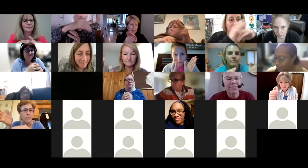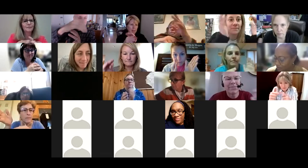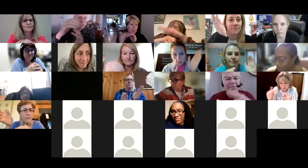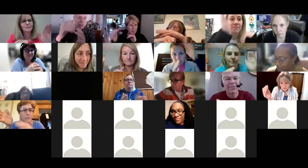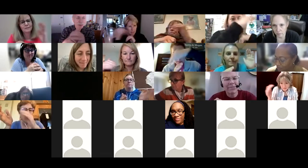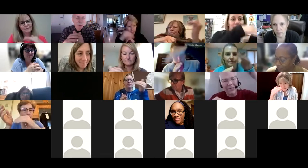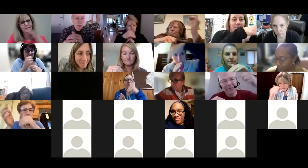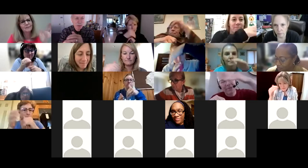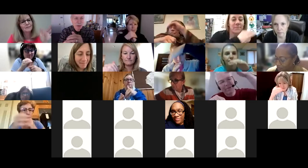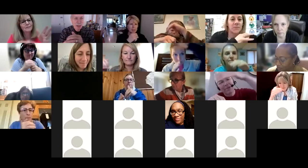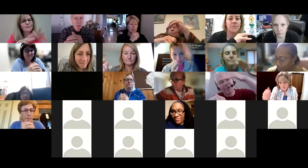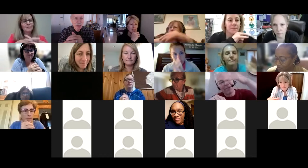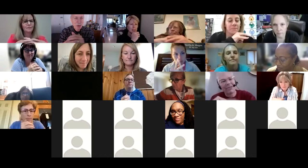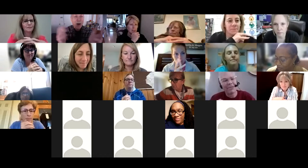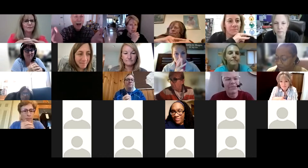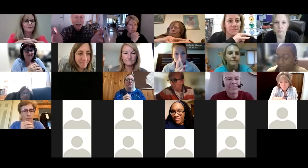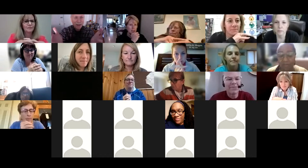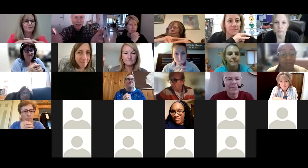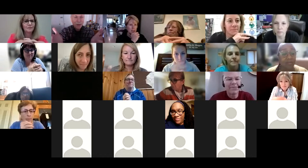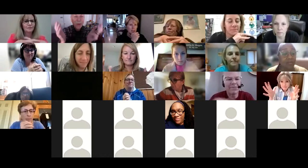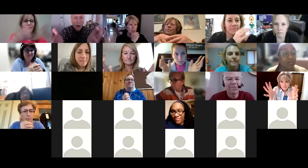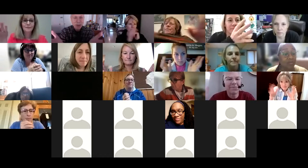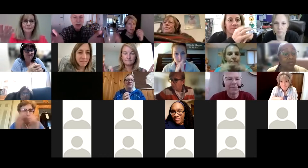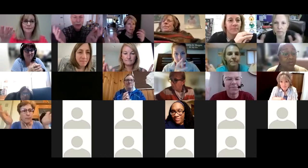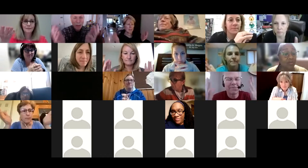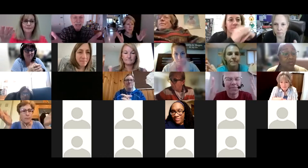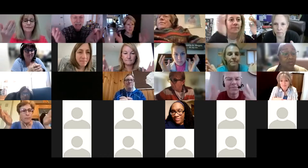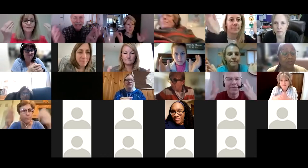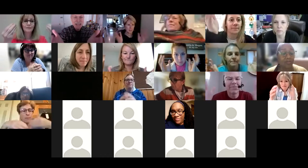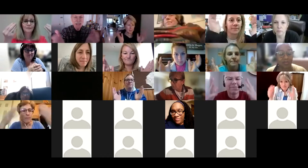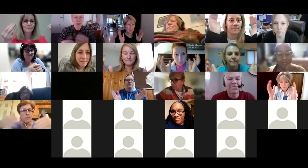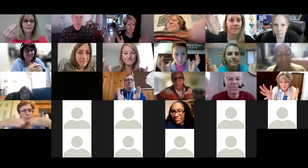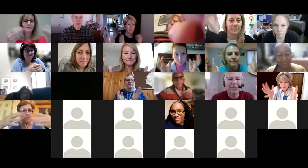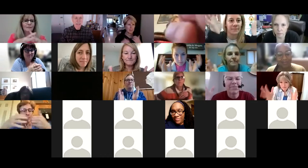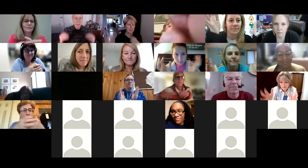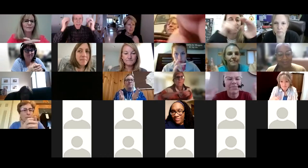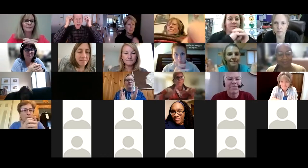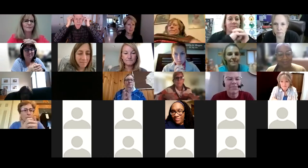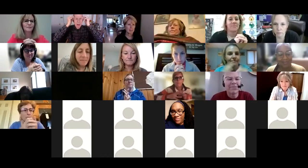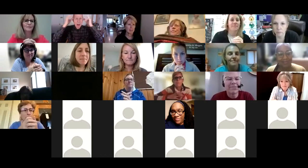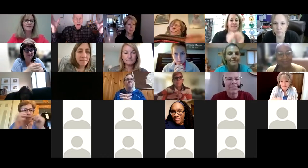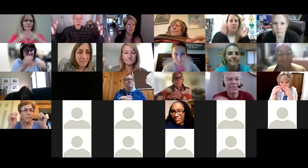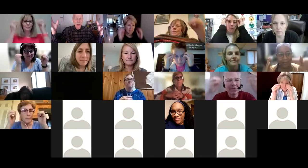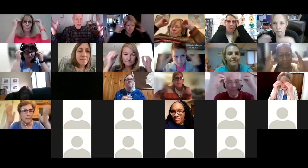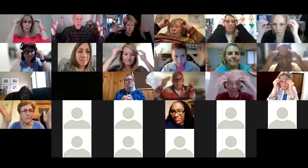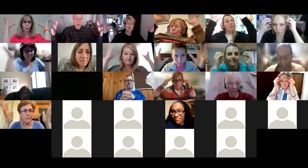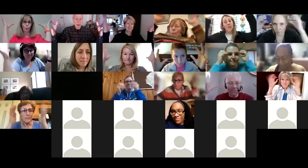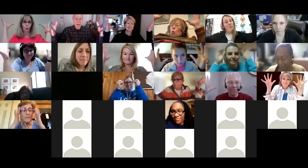ideas from the previous time. Why? We want to make it easier. Give me. Never heard of